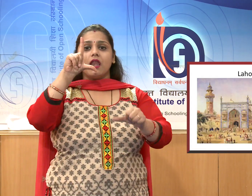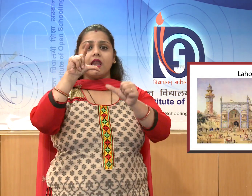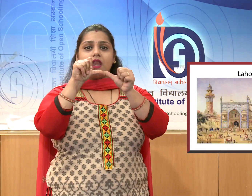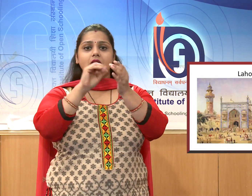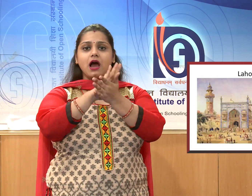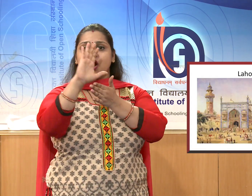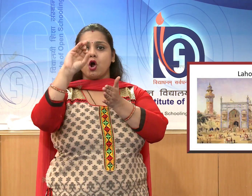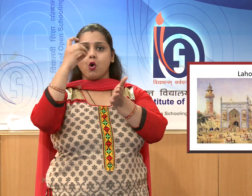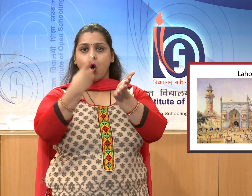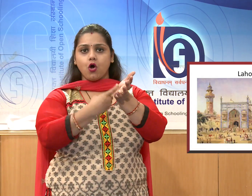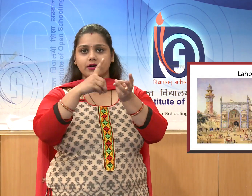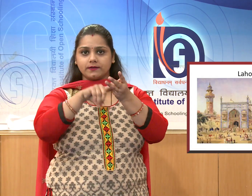Lahore,